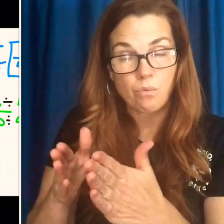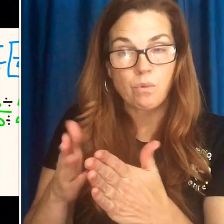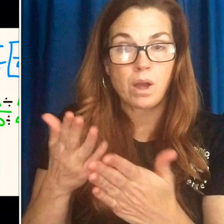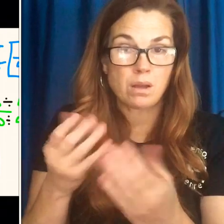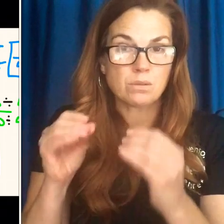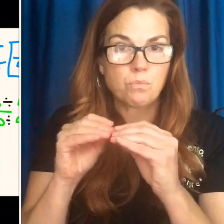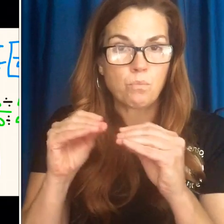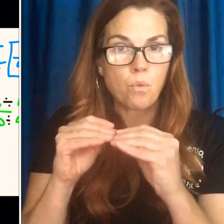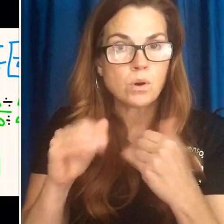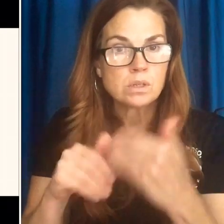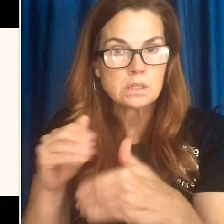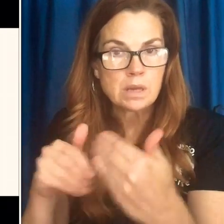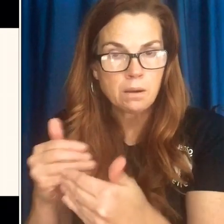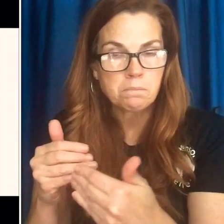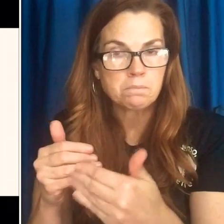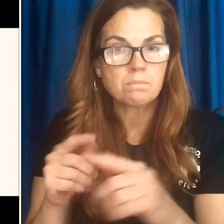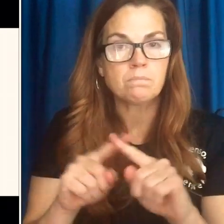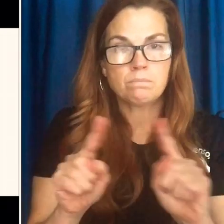factor.